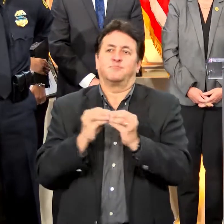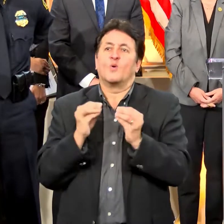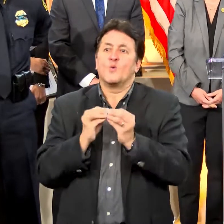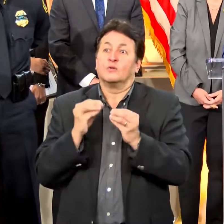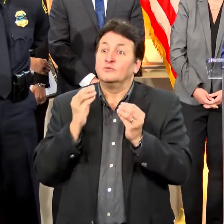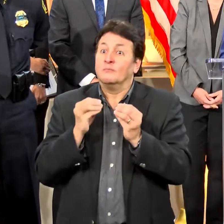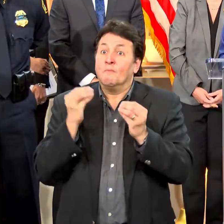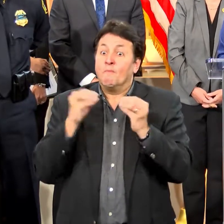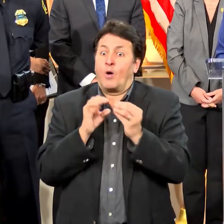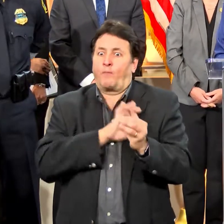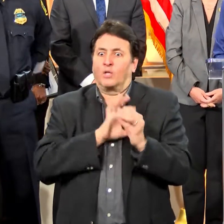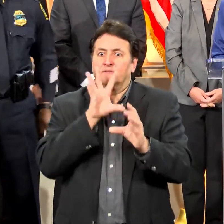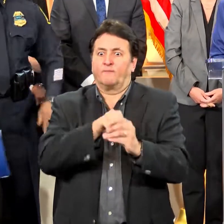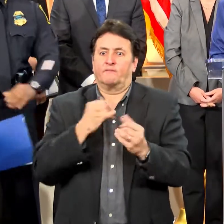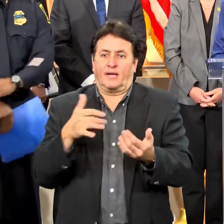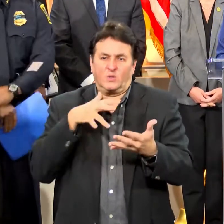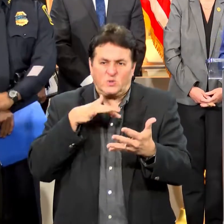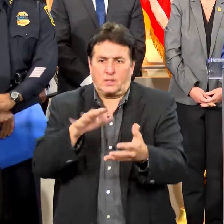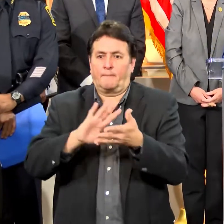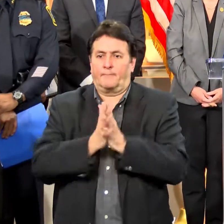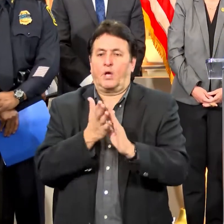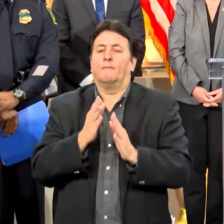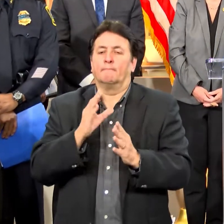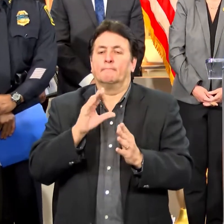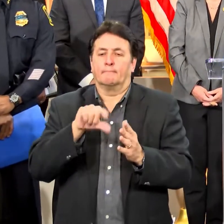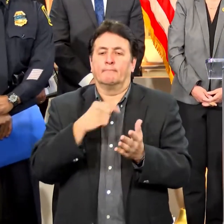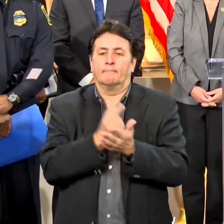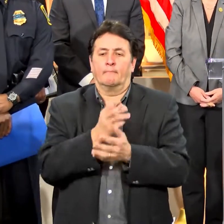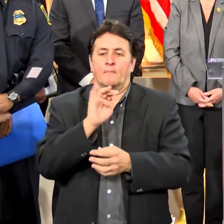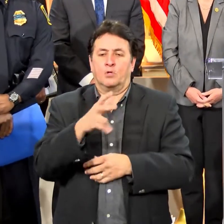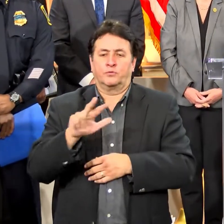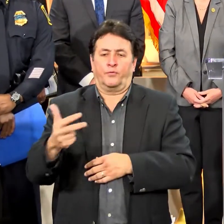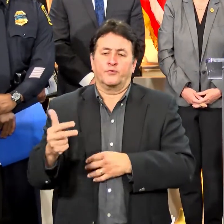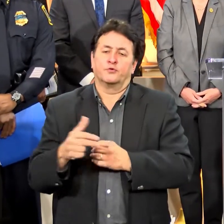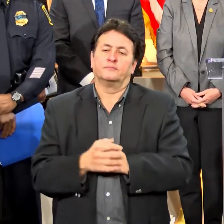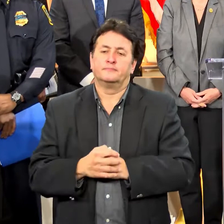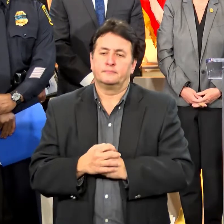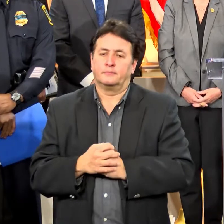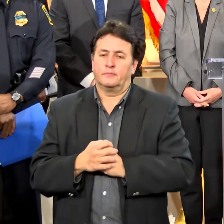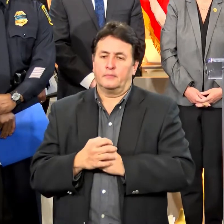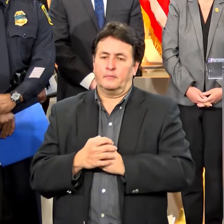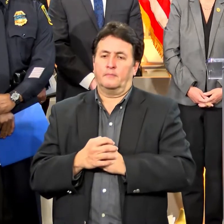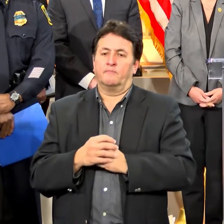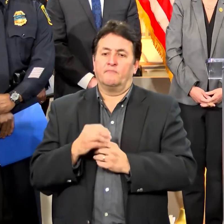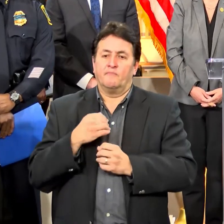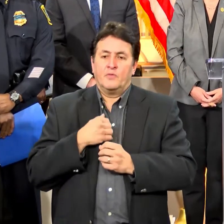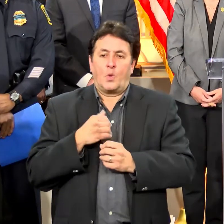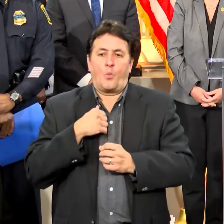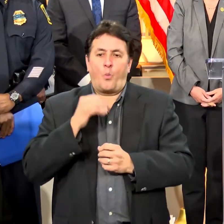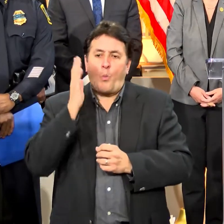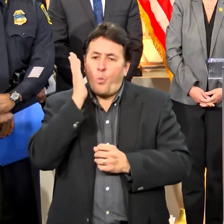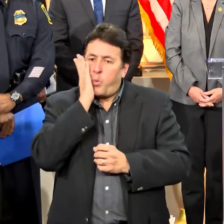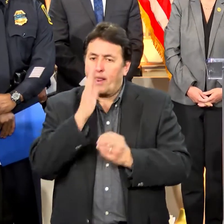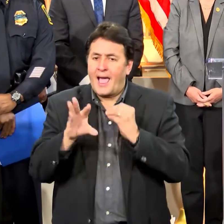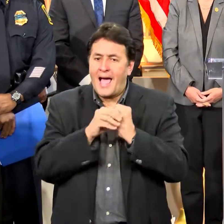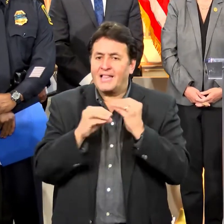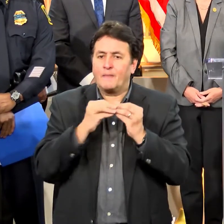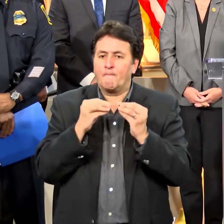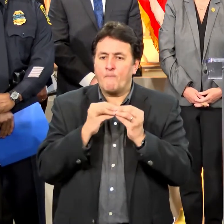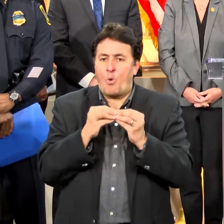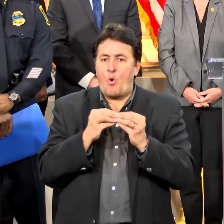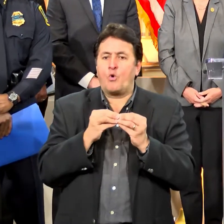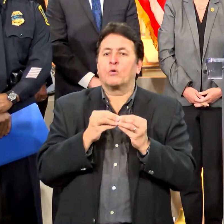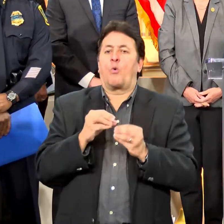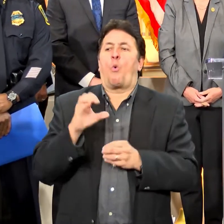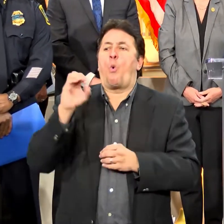HPD to add an additional 125 officers per day on overtime. These